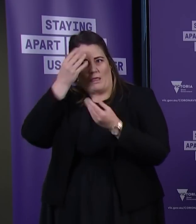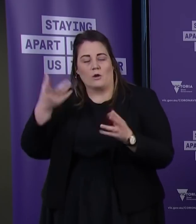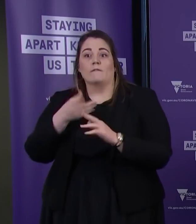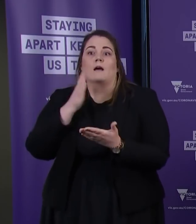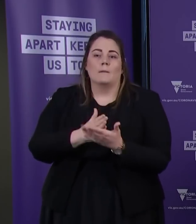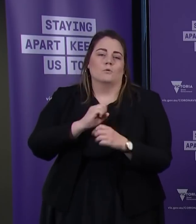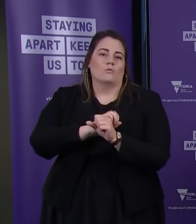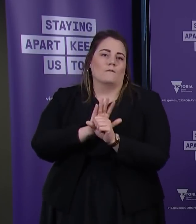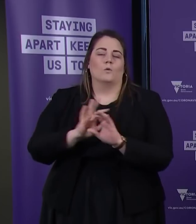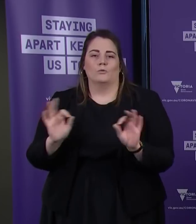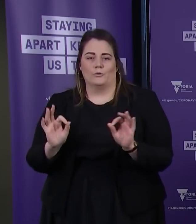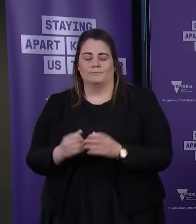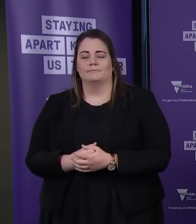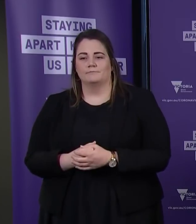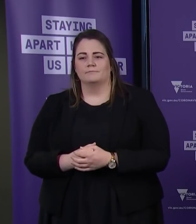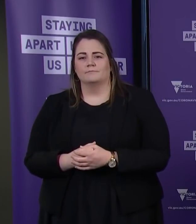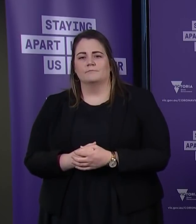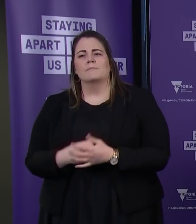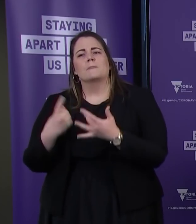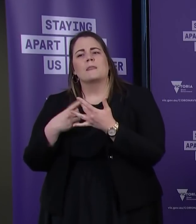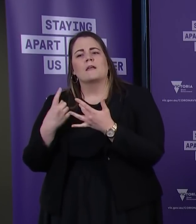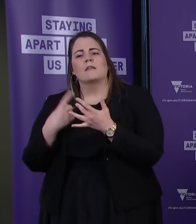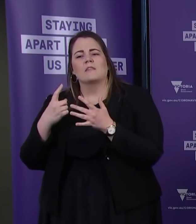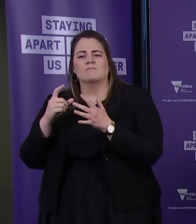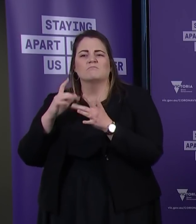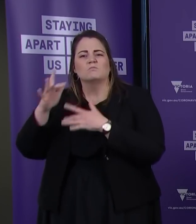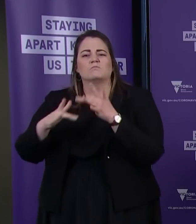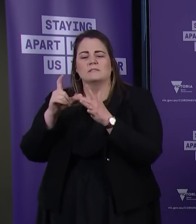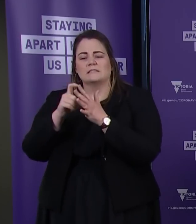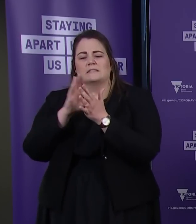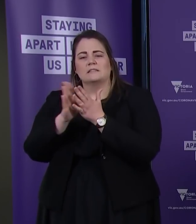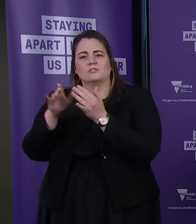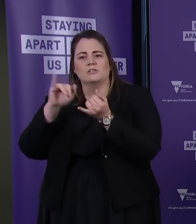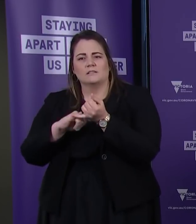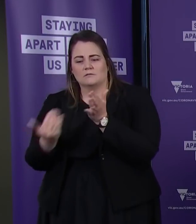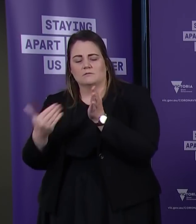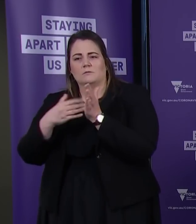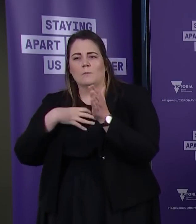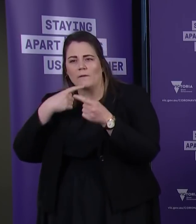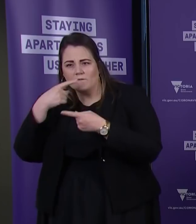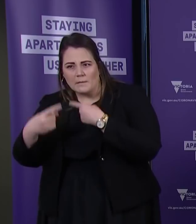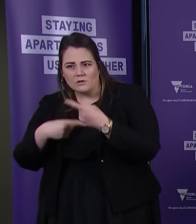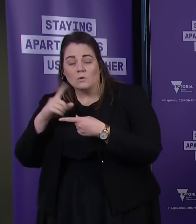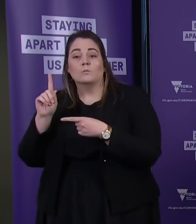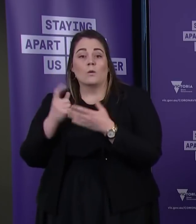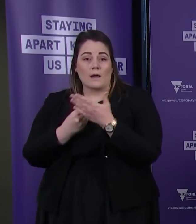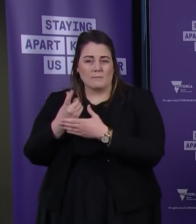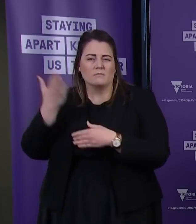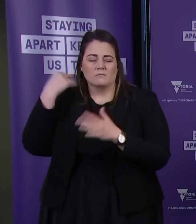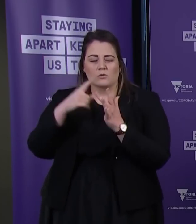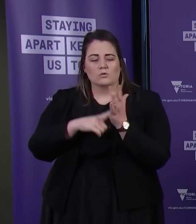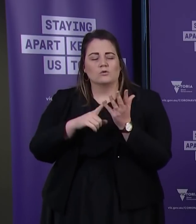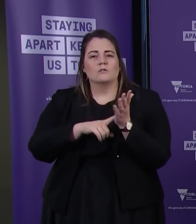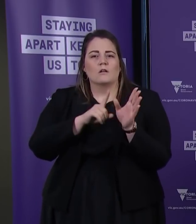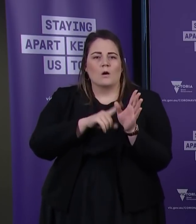of those recovered numbers, really there were thousands of notified cases through July and August. A very small percentage